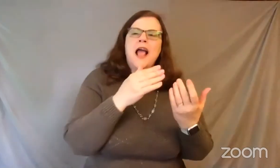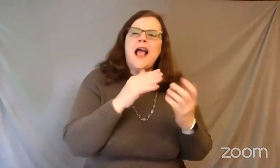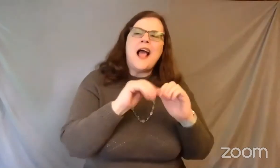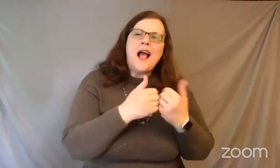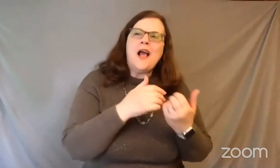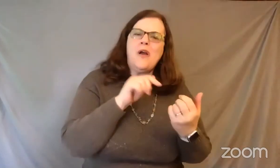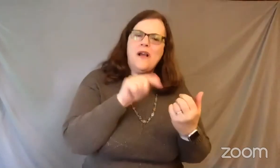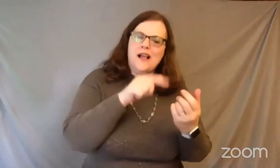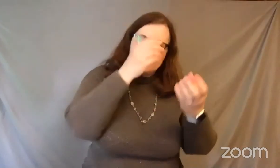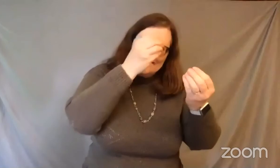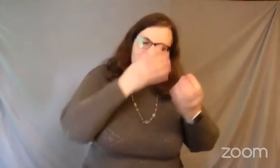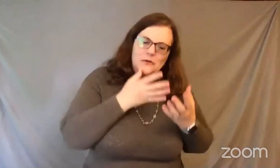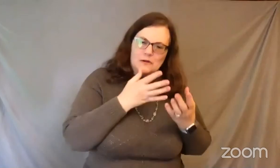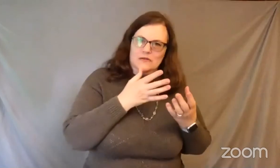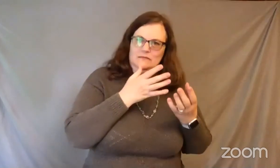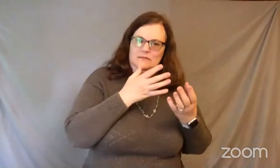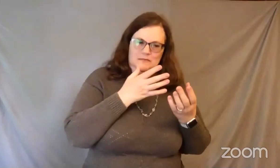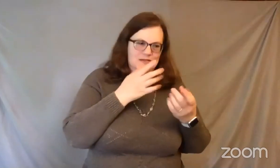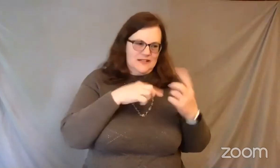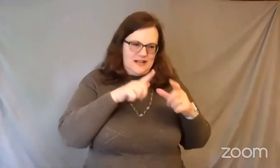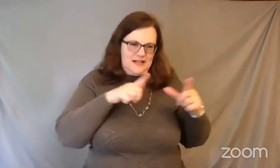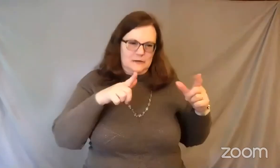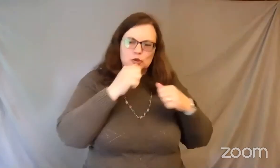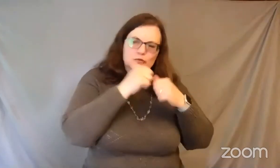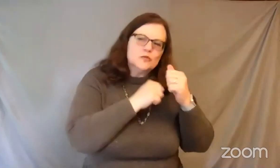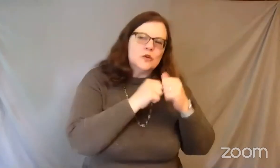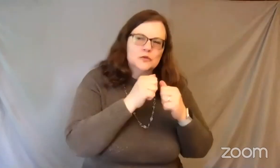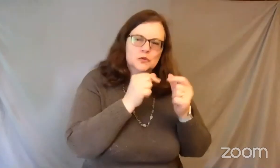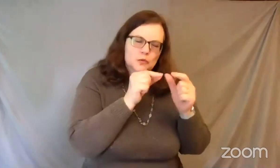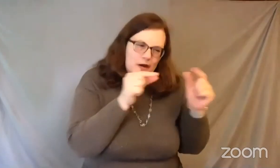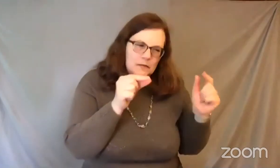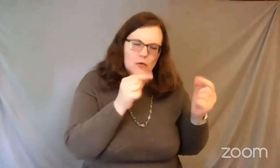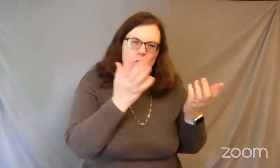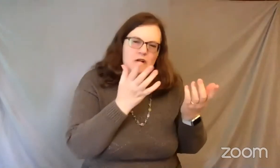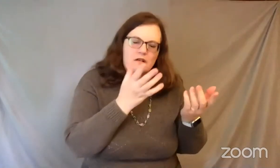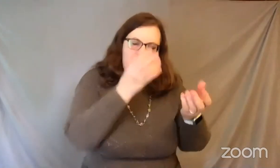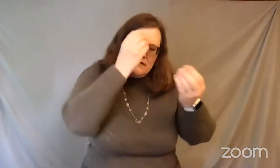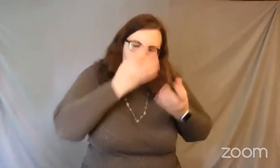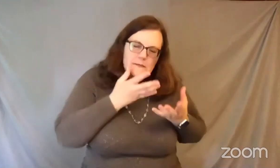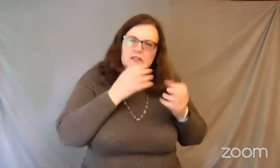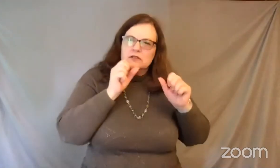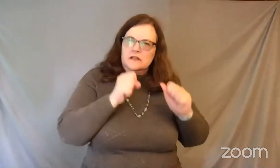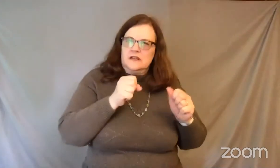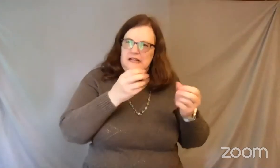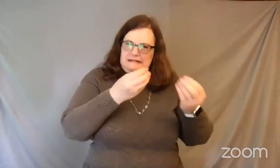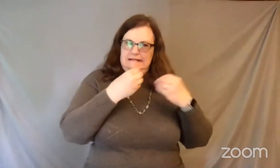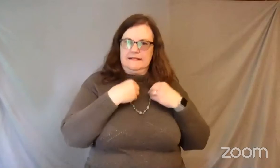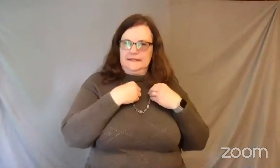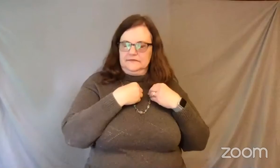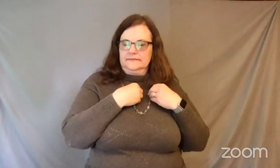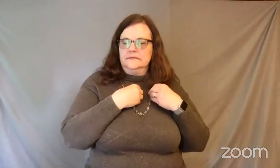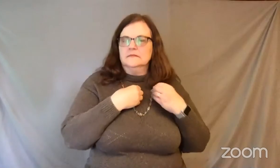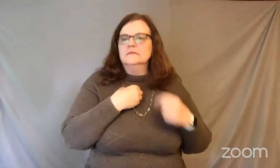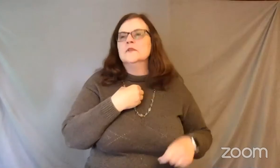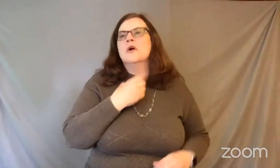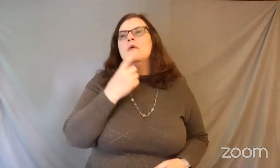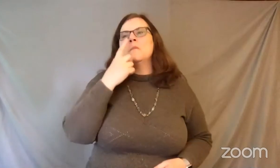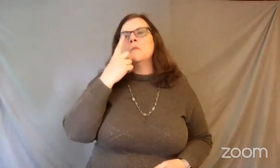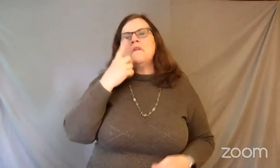In a situation where a child is exposed to language from birth with a good sign model, what kind of information can